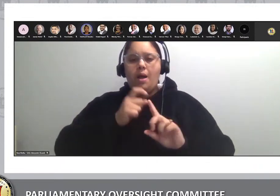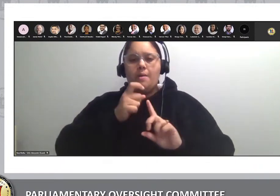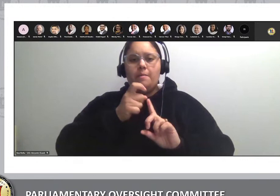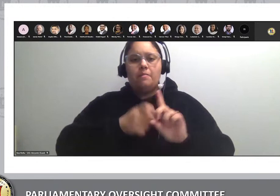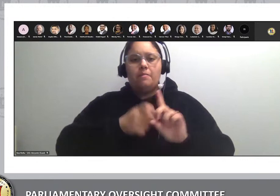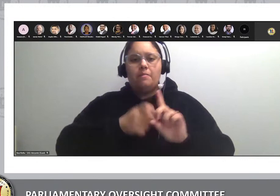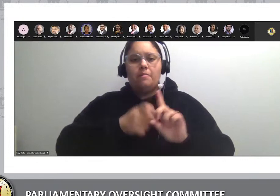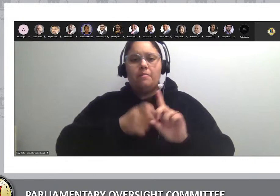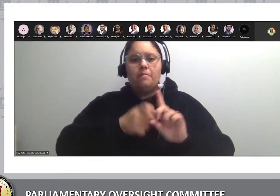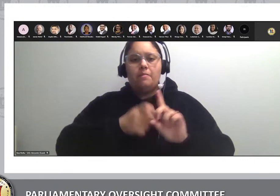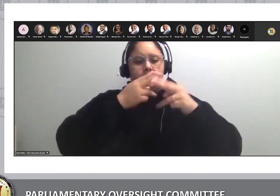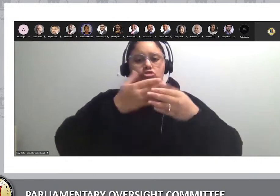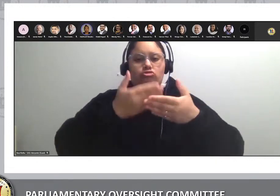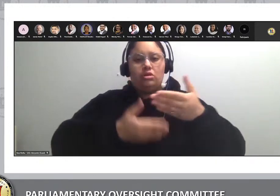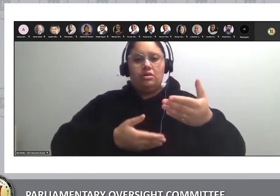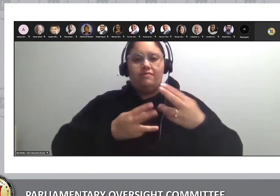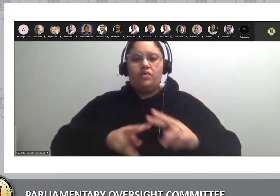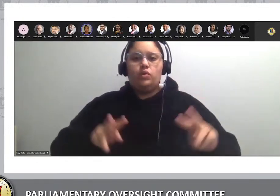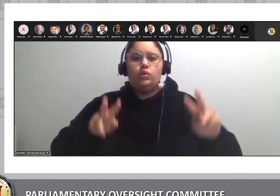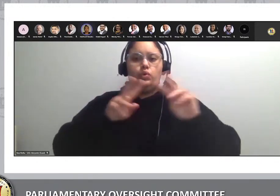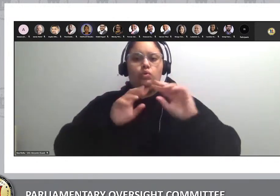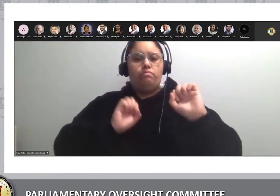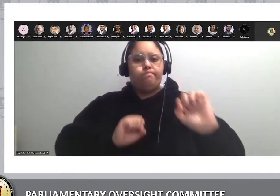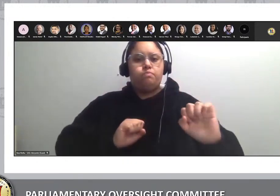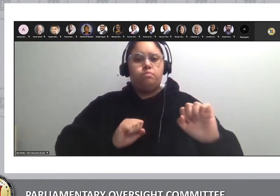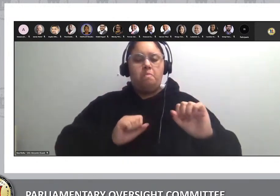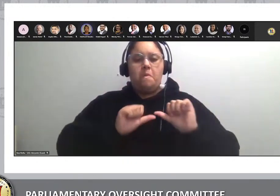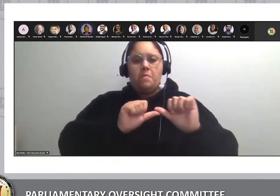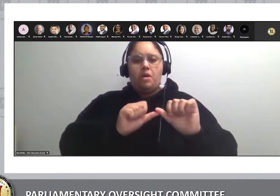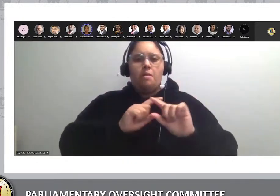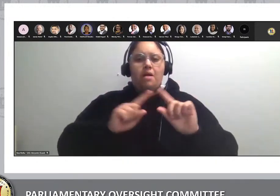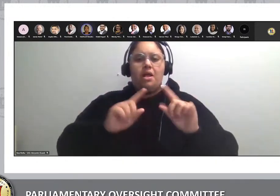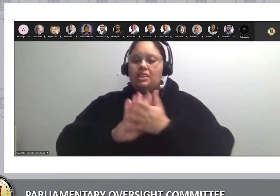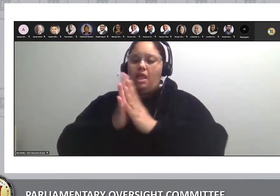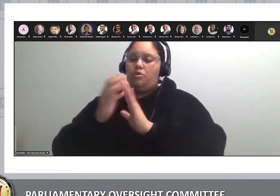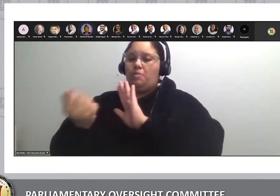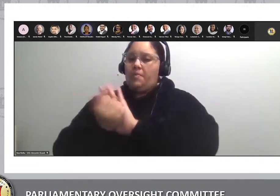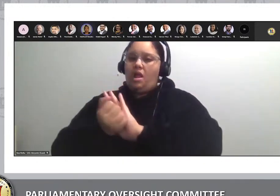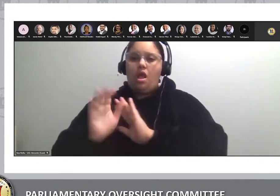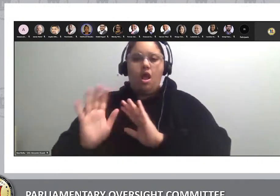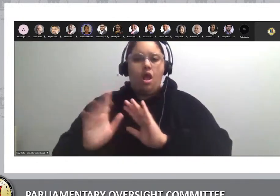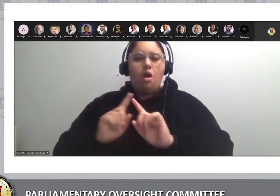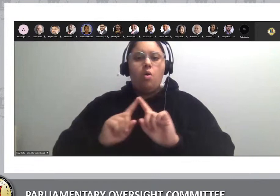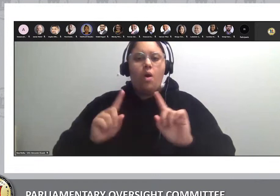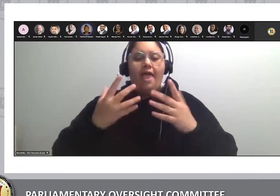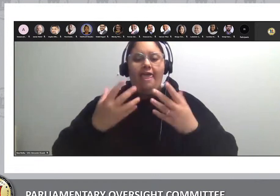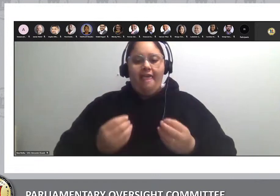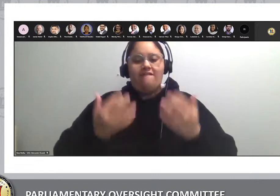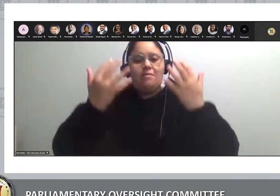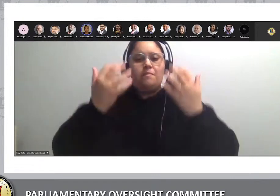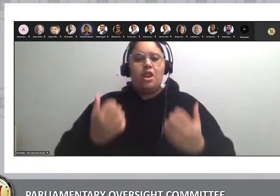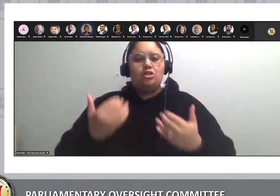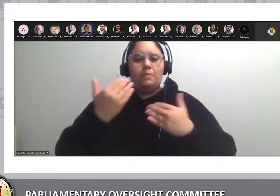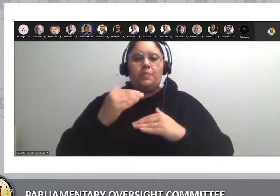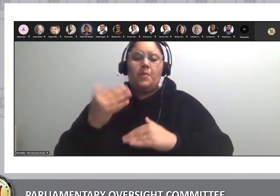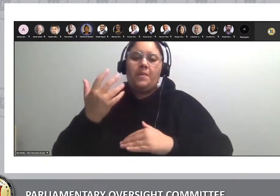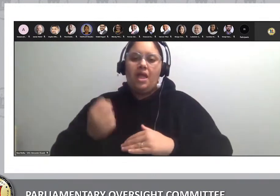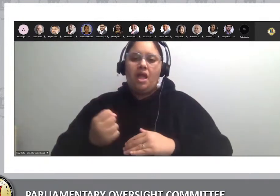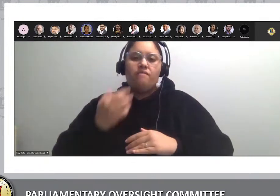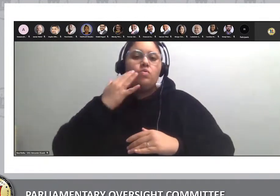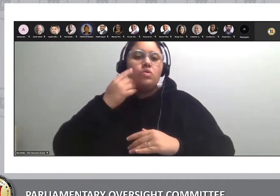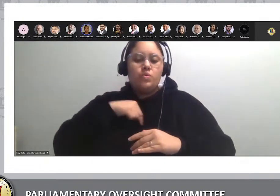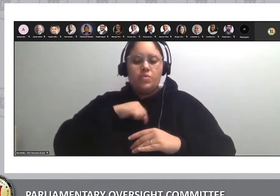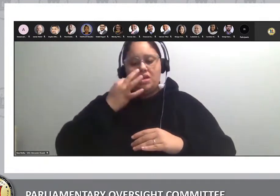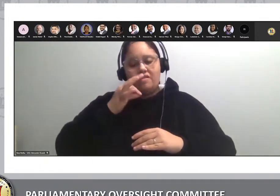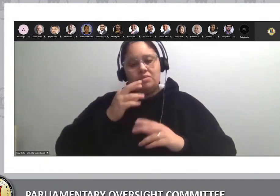petition without damaging the brand itself, if it takes time, because there are budgetary constraints when coming to the government